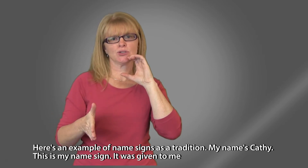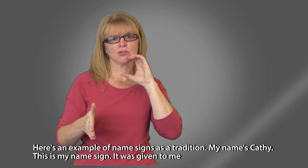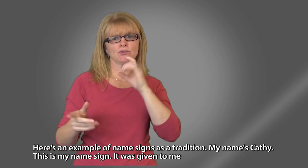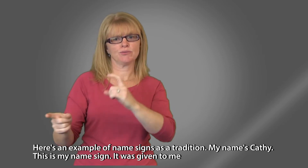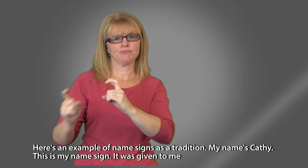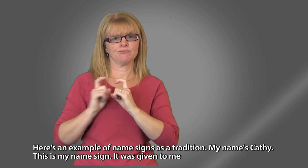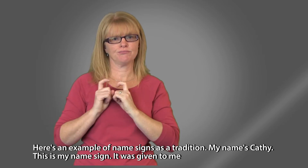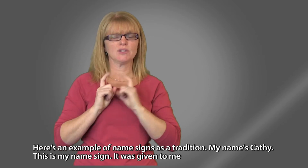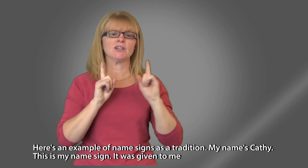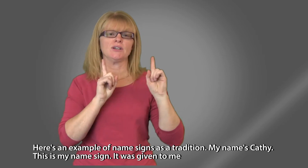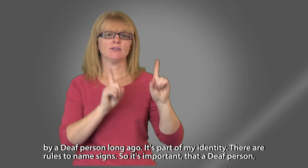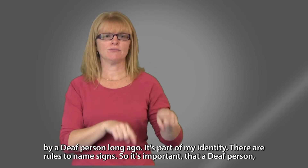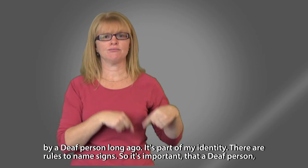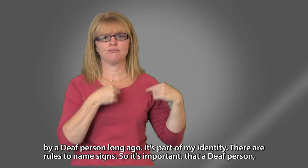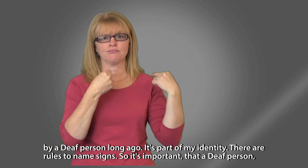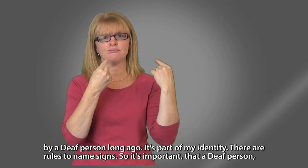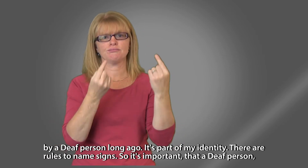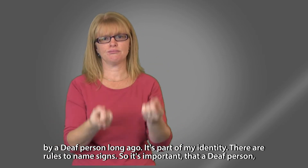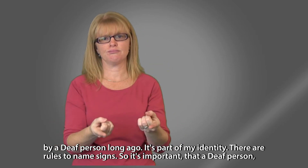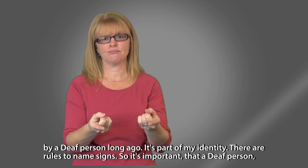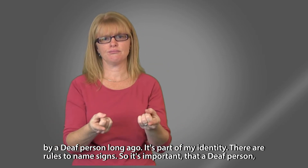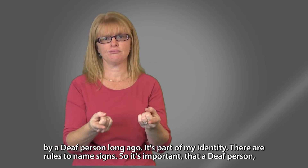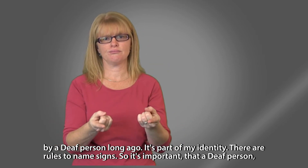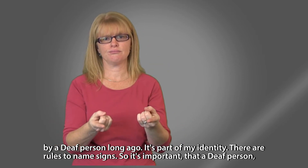It was given to me by a Deaf person long ago.